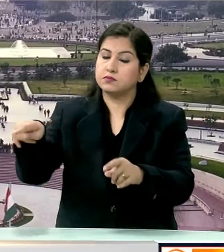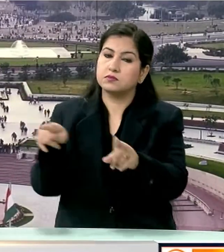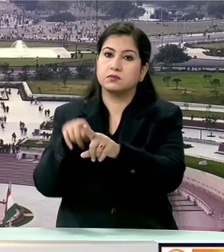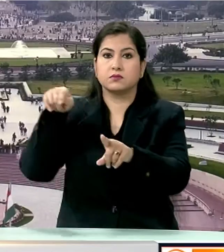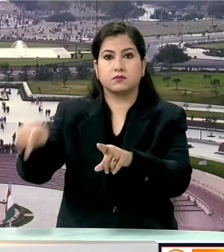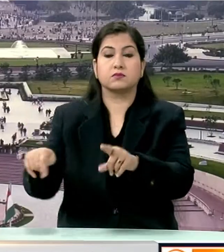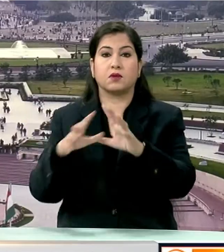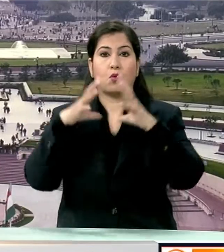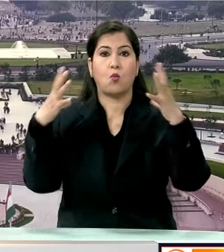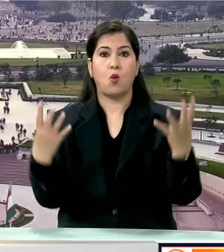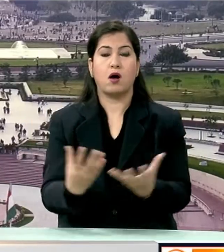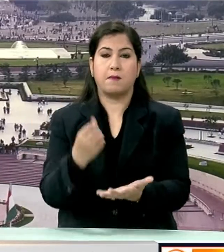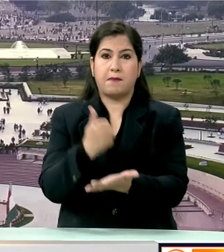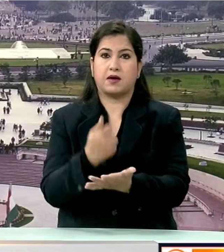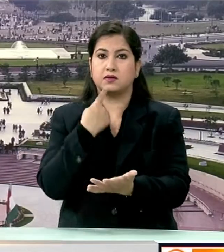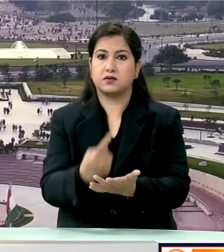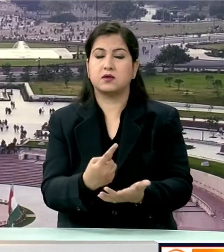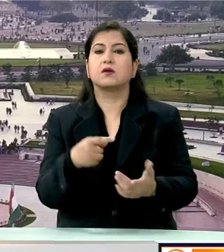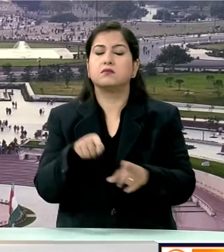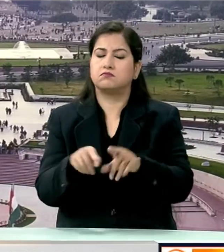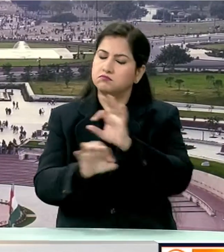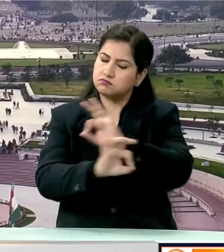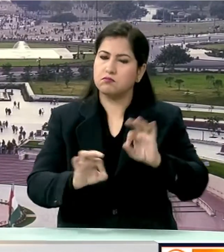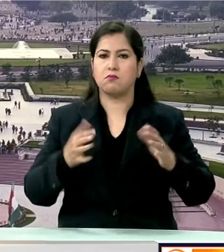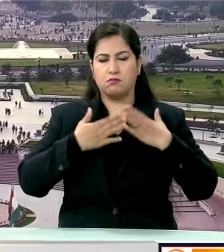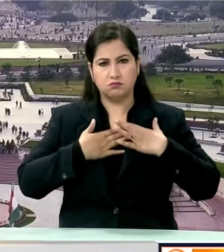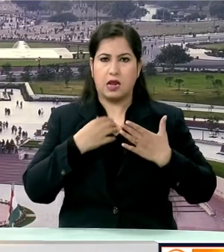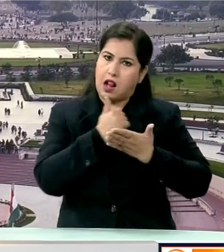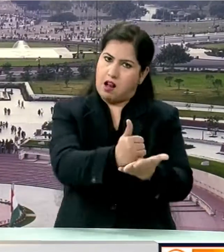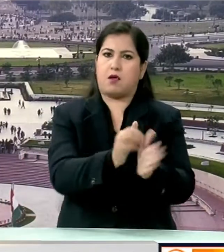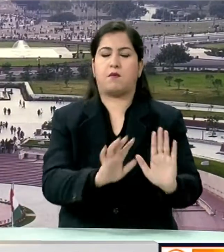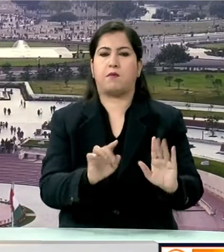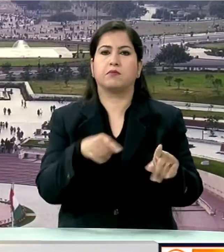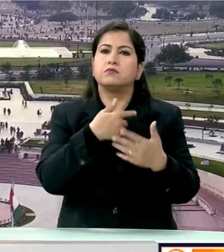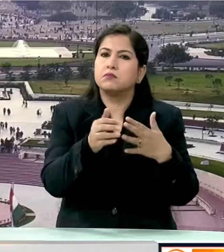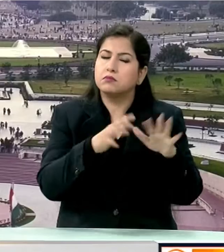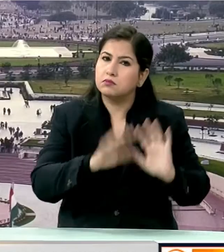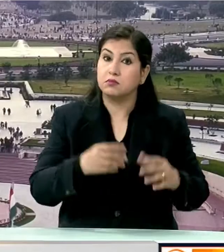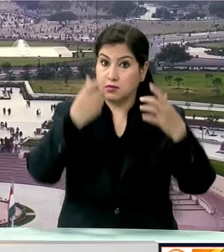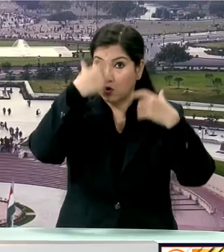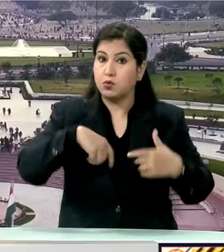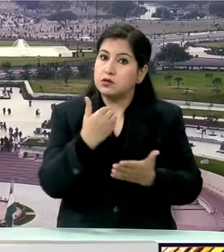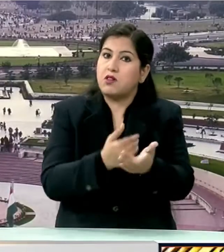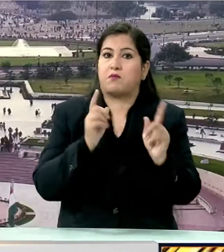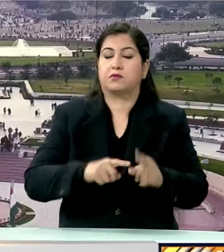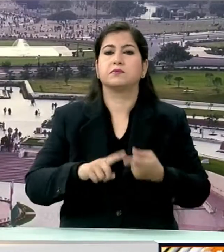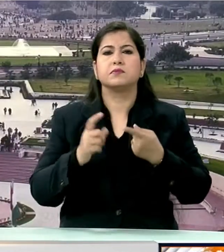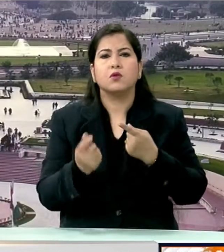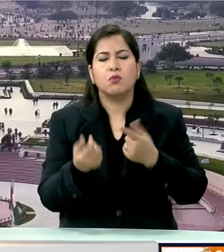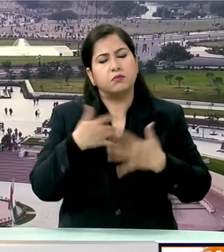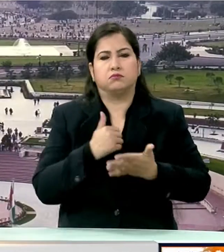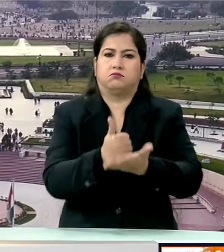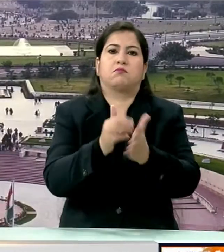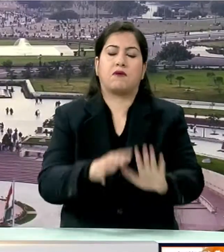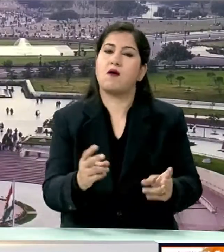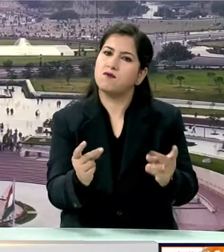and the World Bank have assured that they stand ready to help member countries address the human and economic challenges of